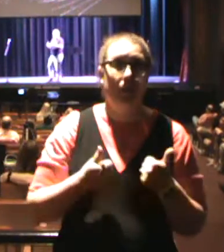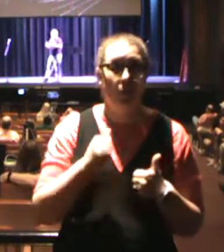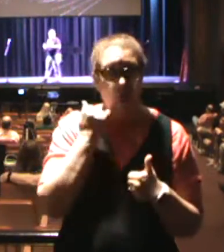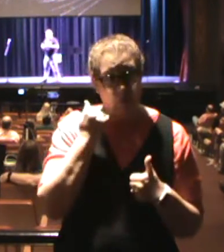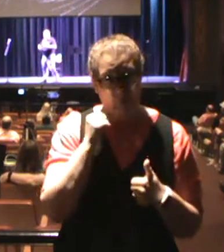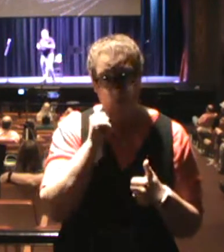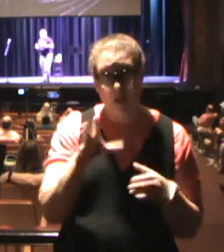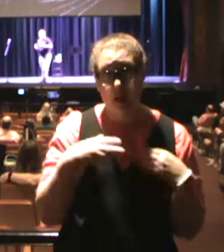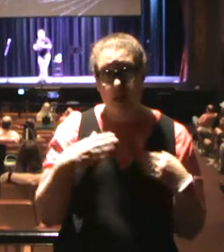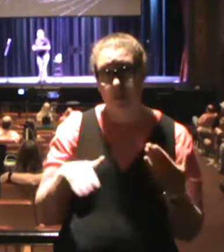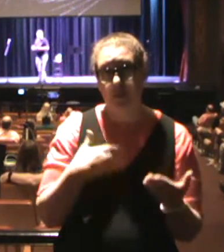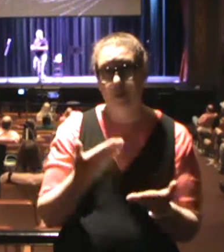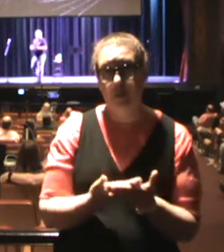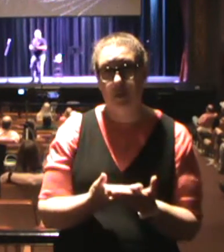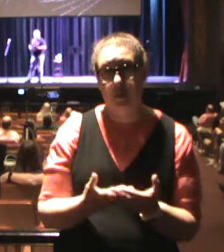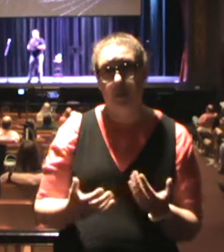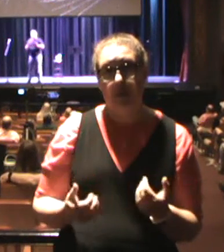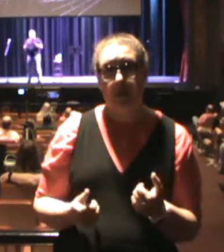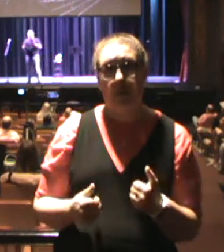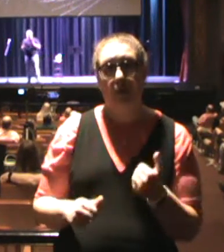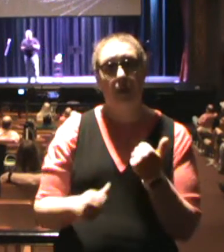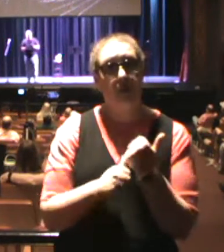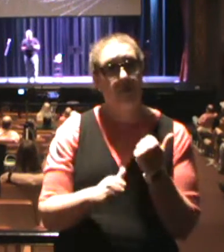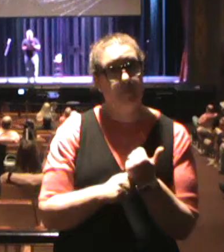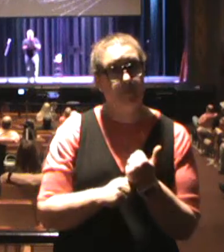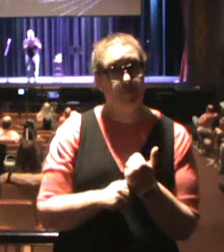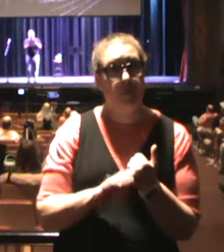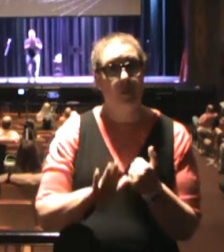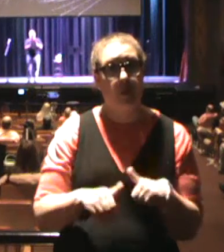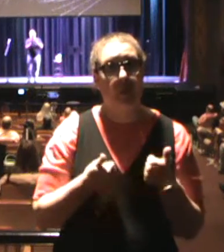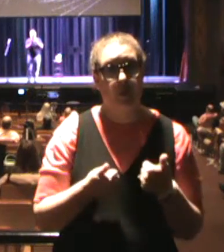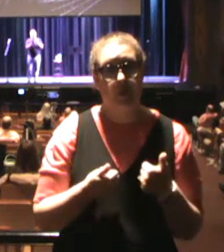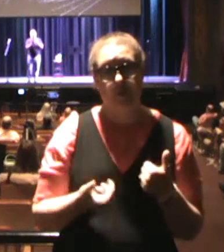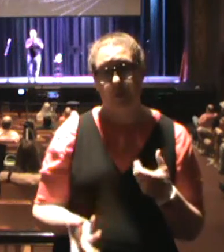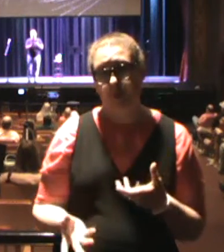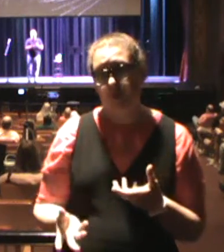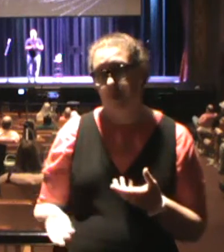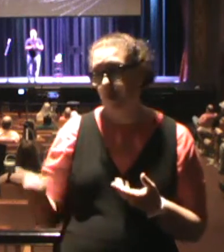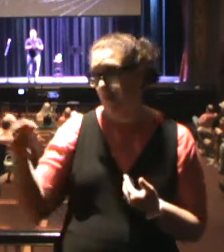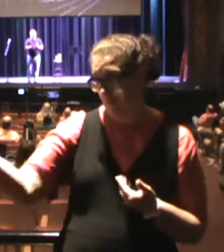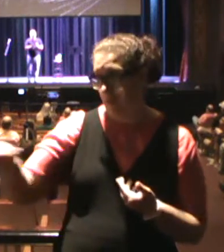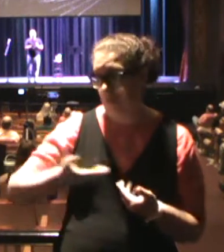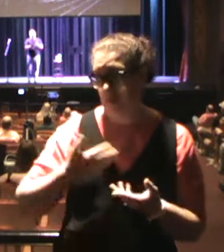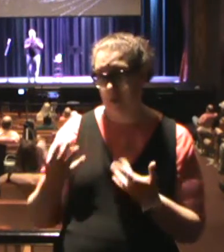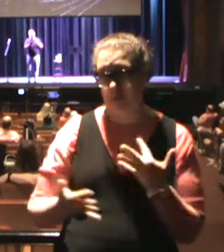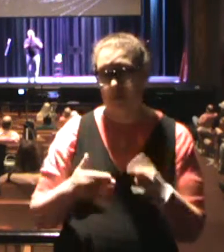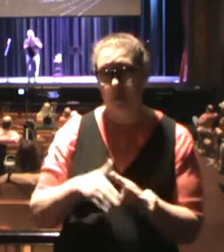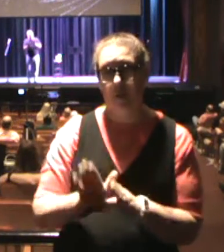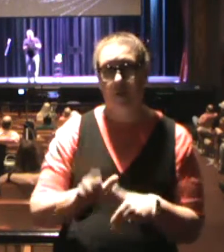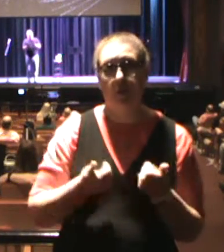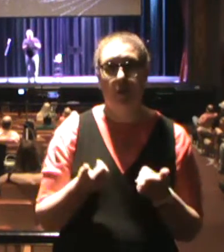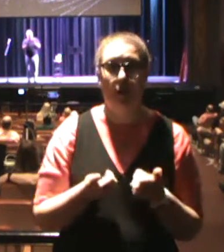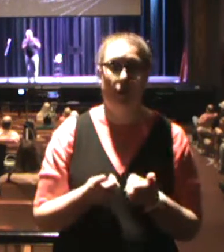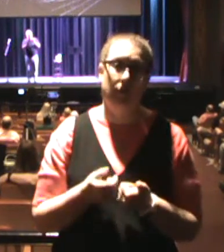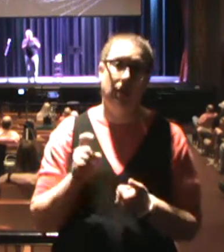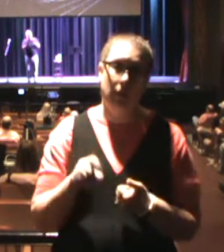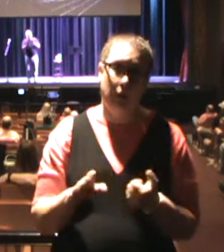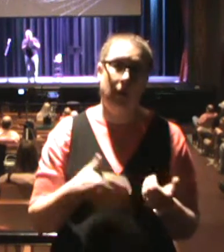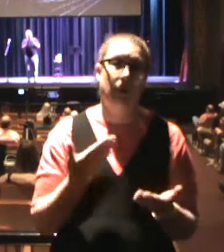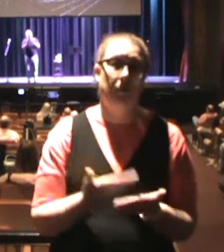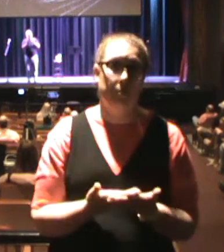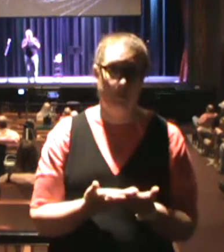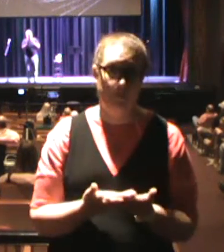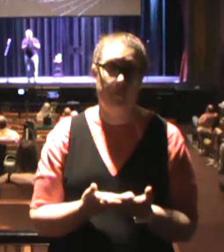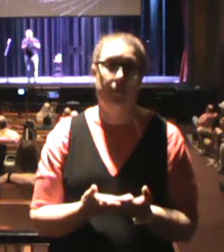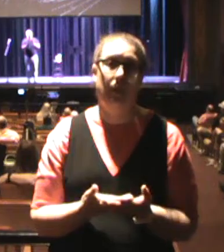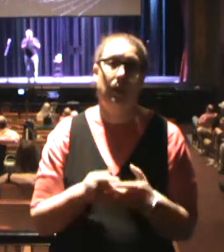have an accountability partner in your life, you are inviting fire into your life. You need to have accountability. You need to have